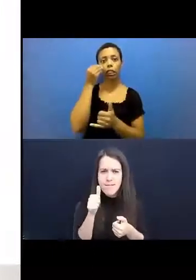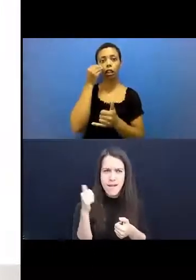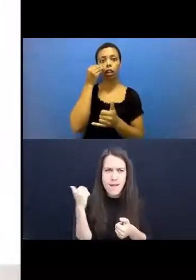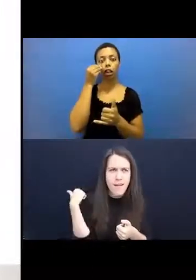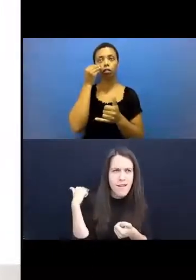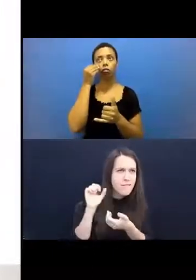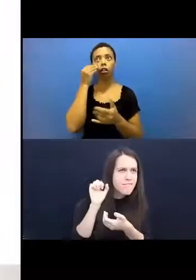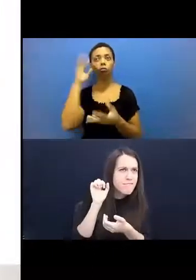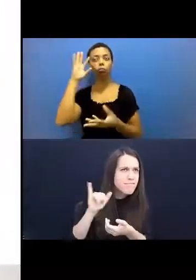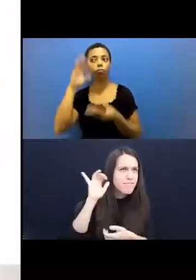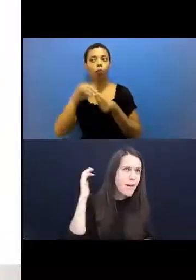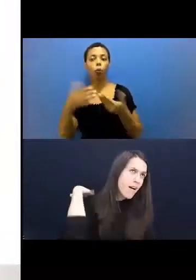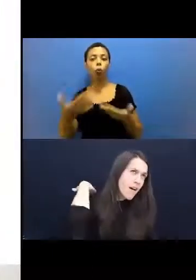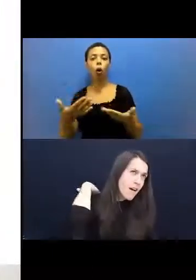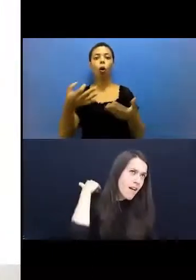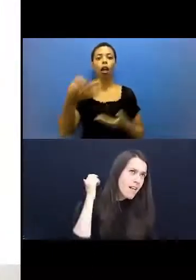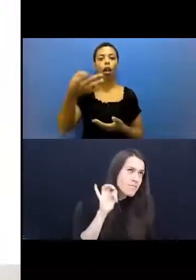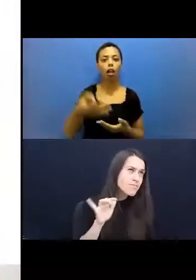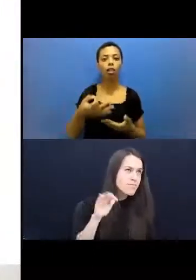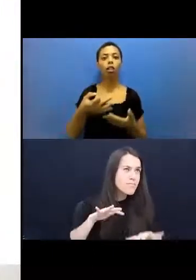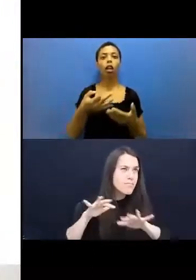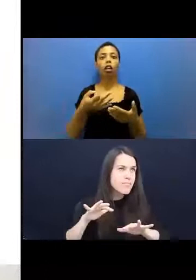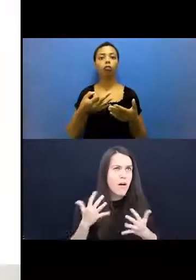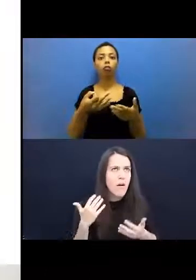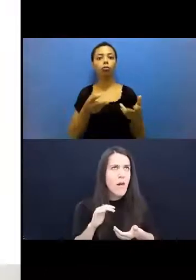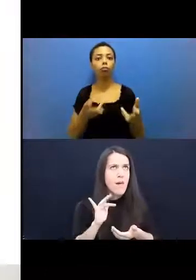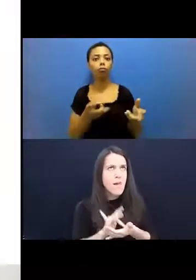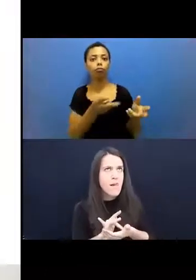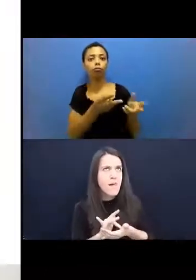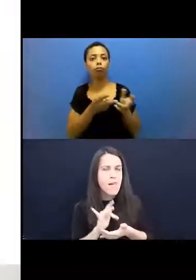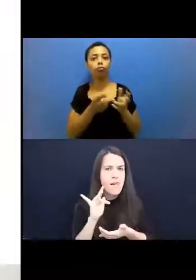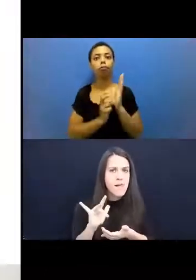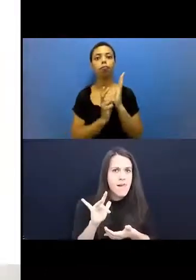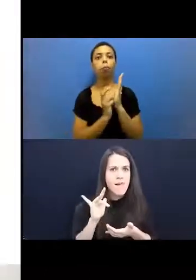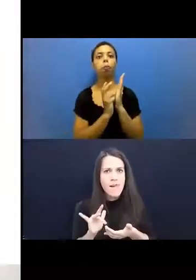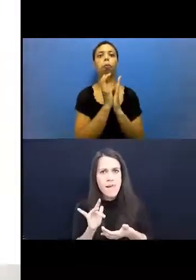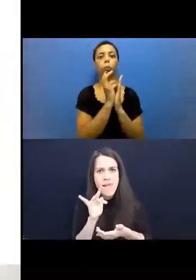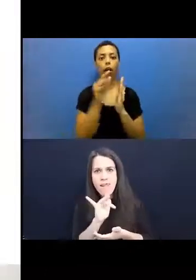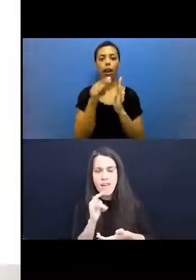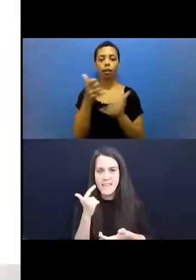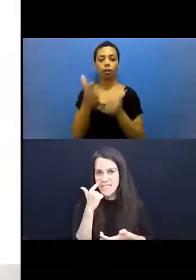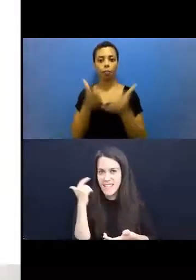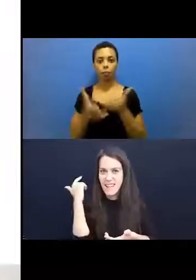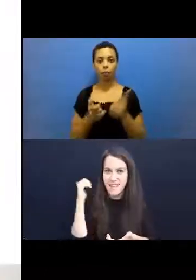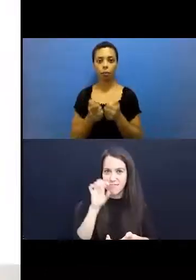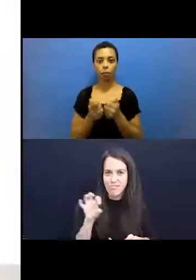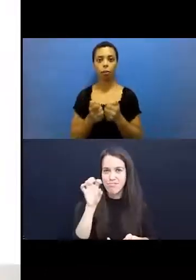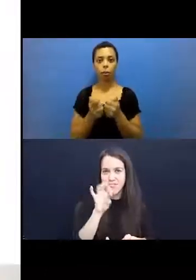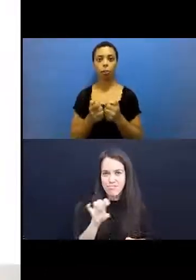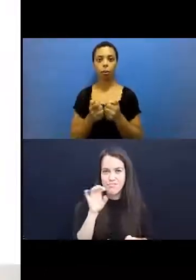sign that is being displayed on the back. And she's trying different options, and